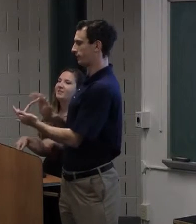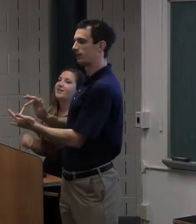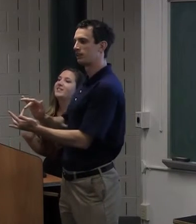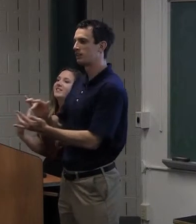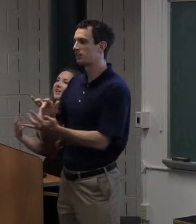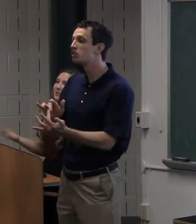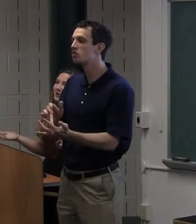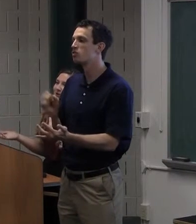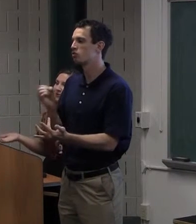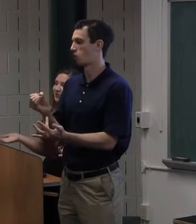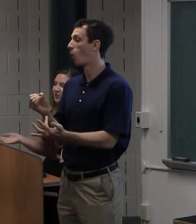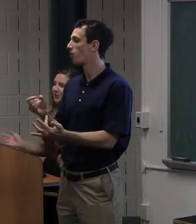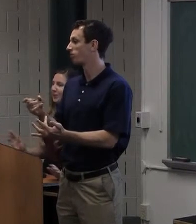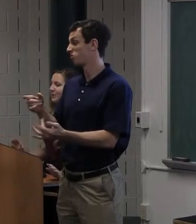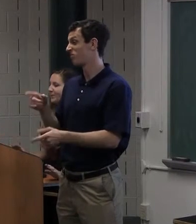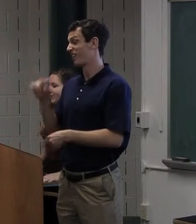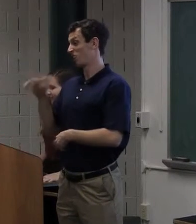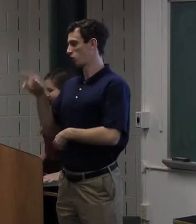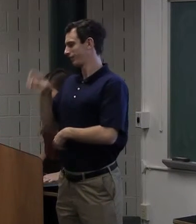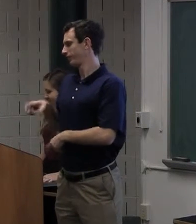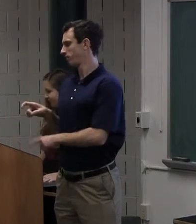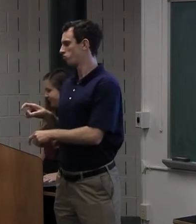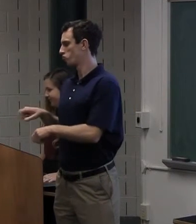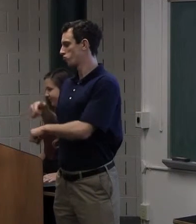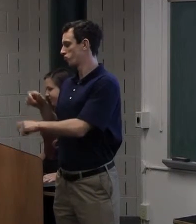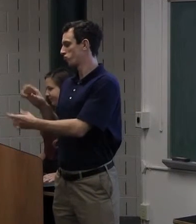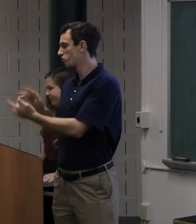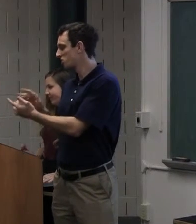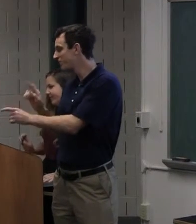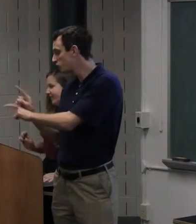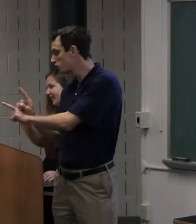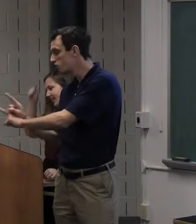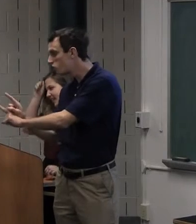to the last minute to set up your internship.